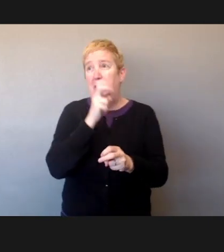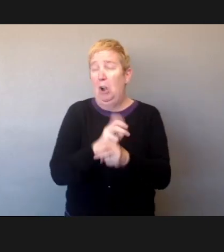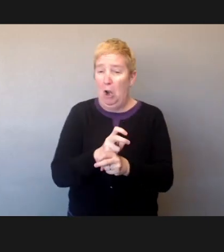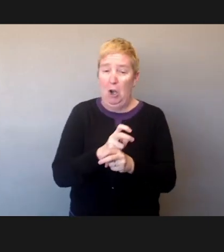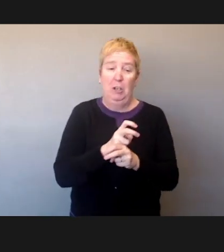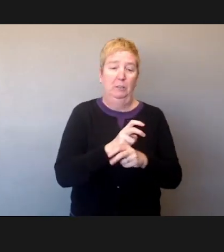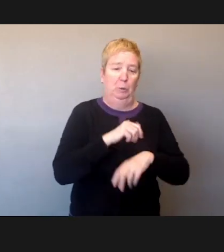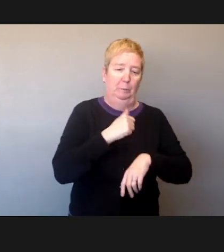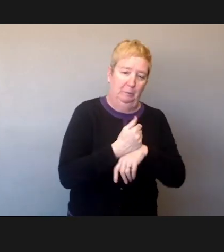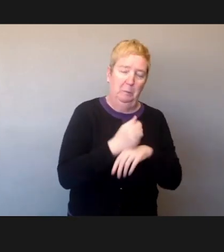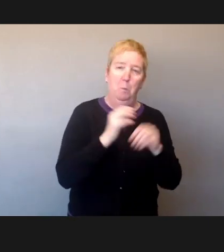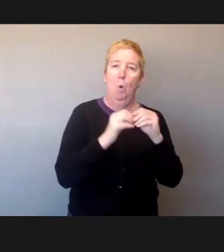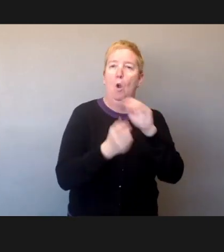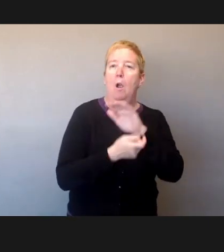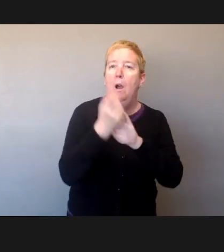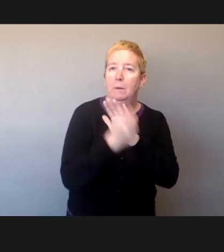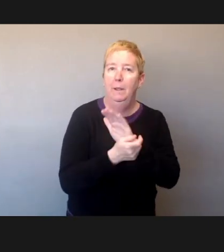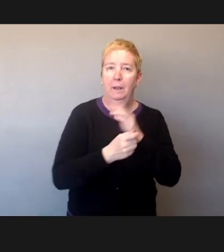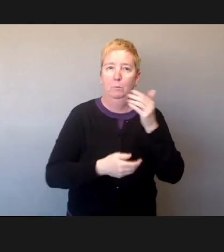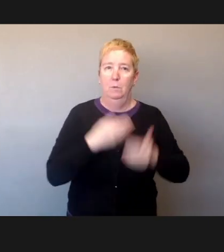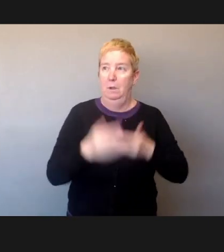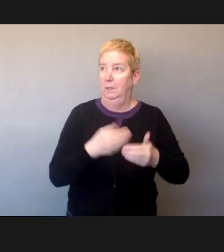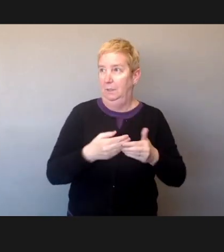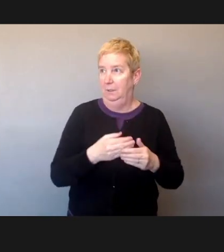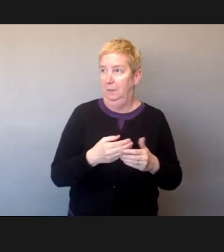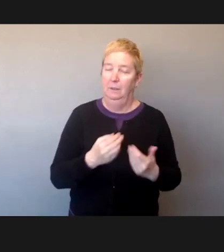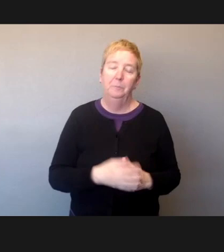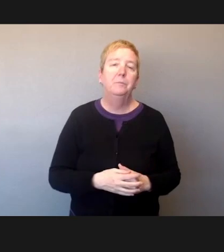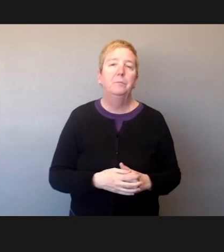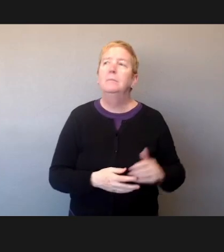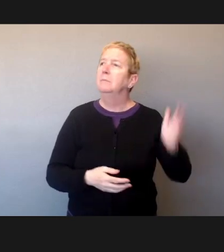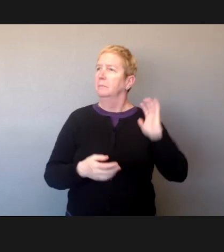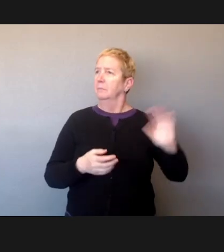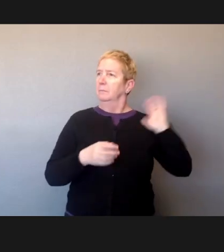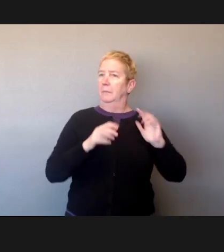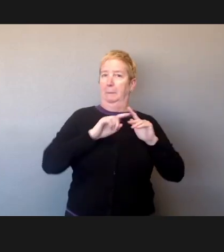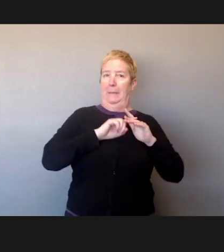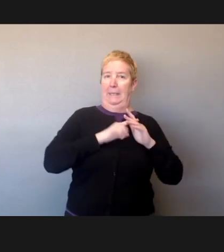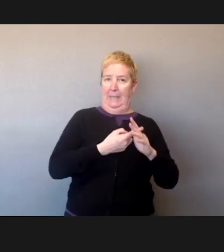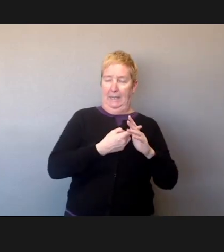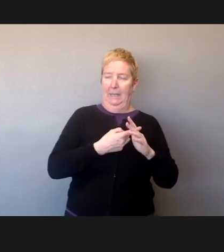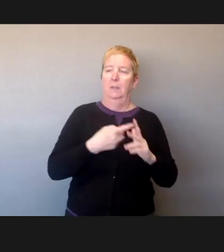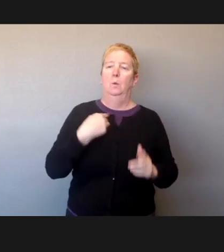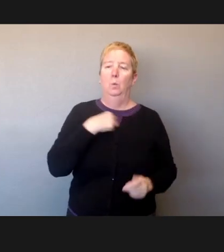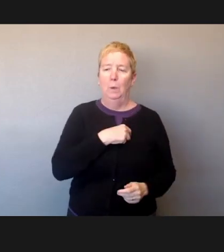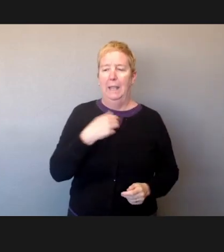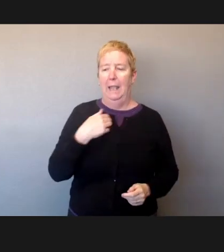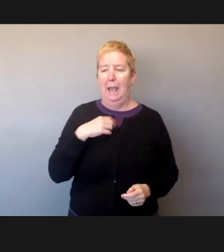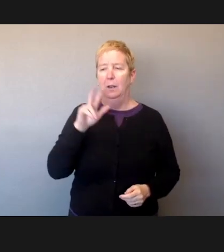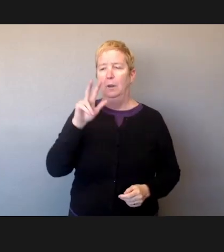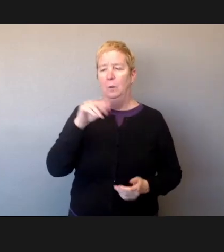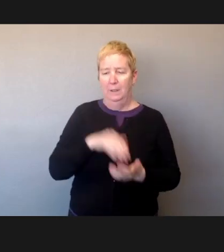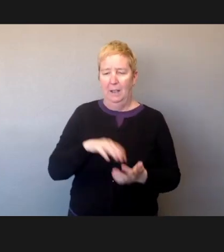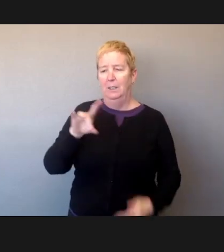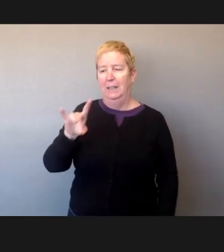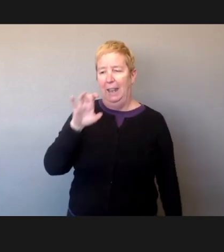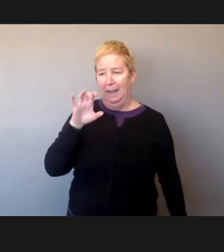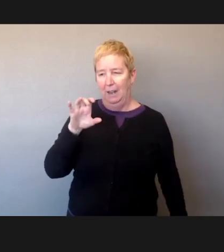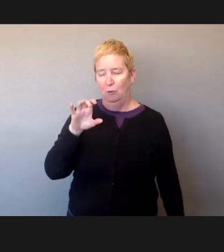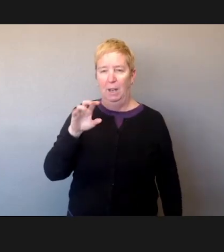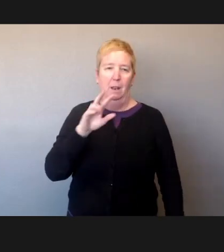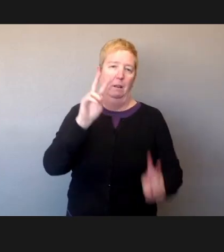a lot of these processes. At the beginning of the pandemic, the DOH had 3,800 authorized positions,